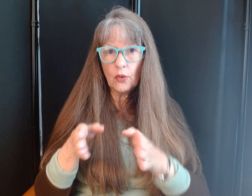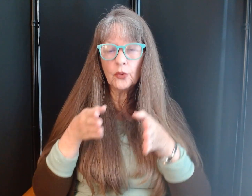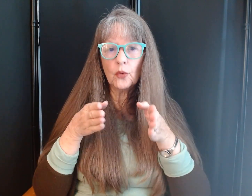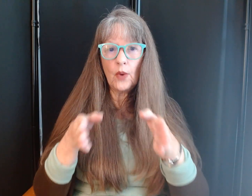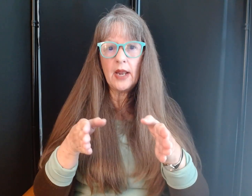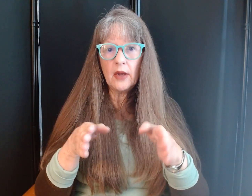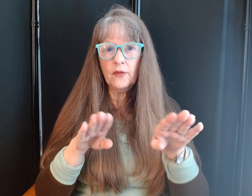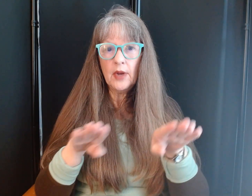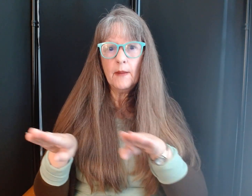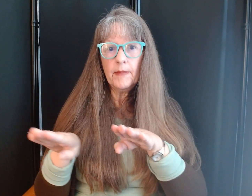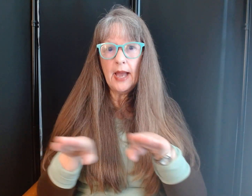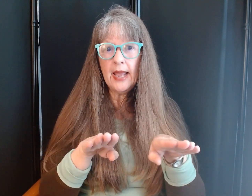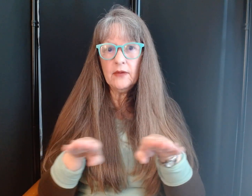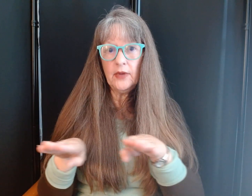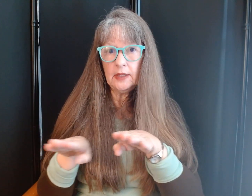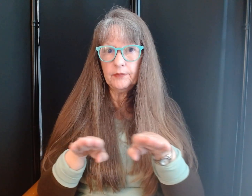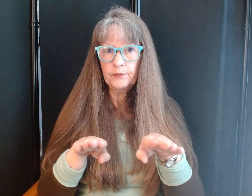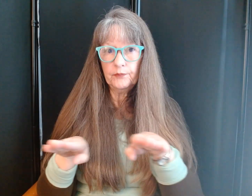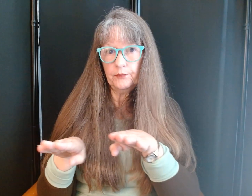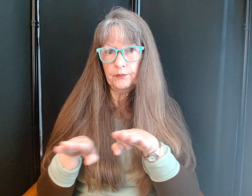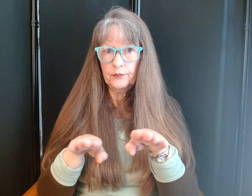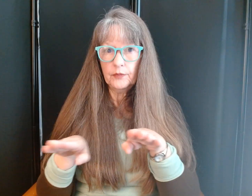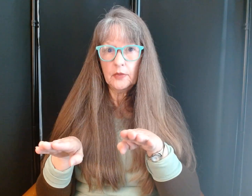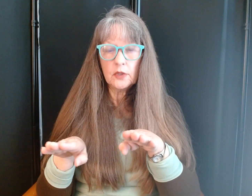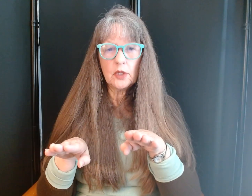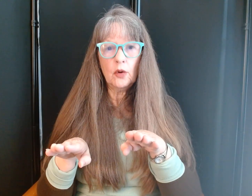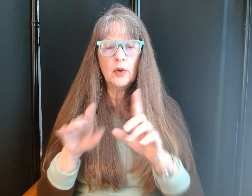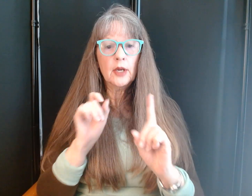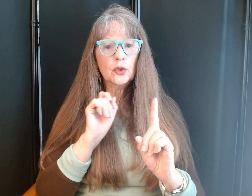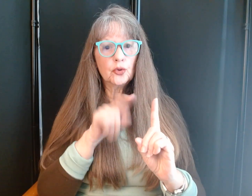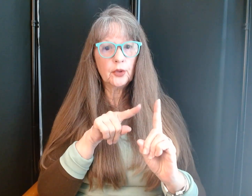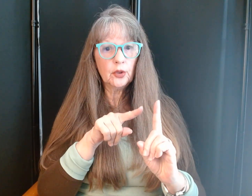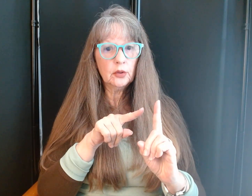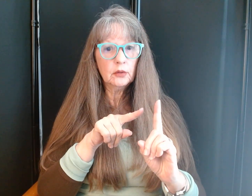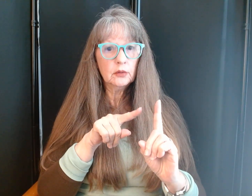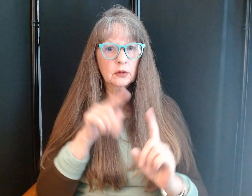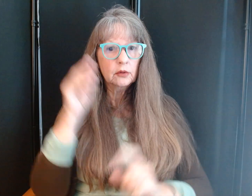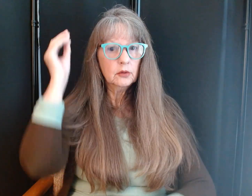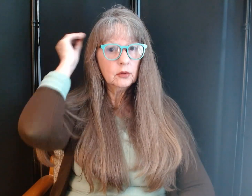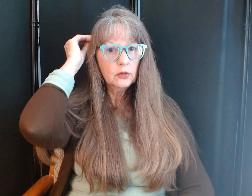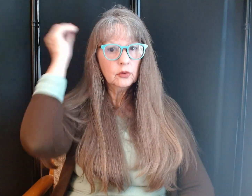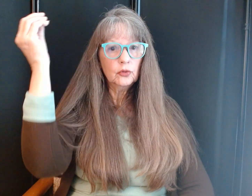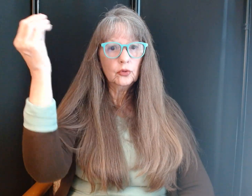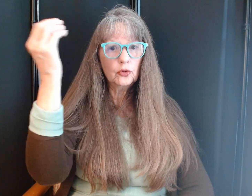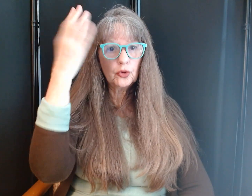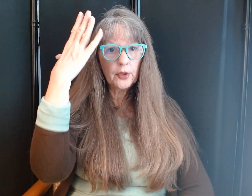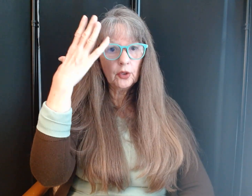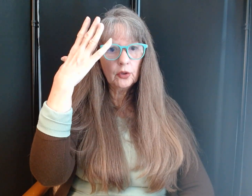your way of behaving? So, trigger, trigger,